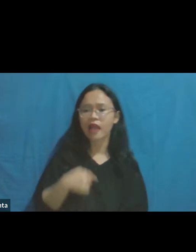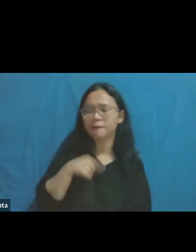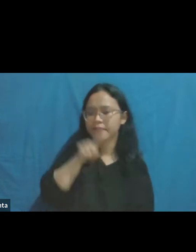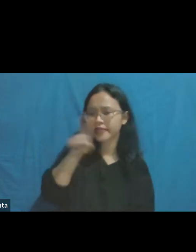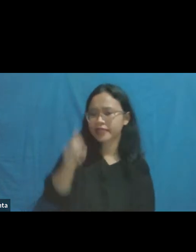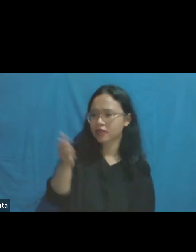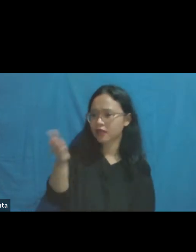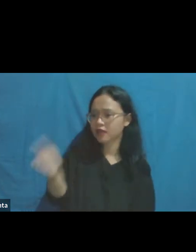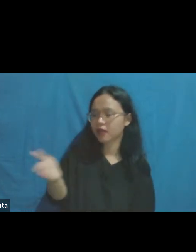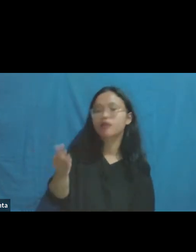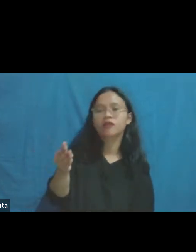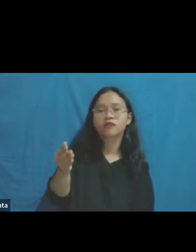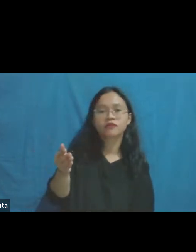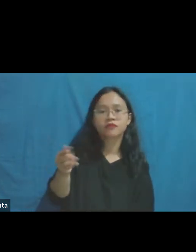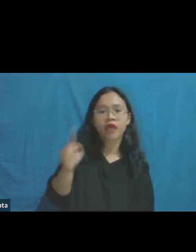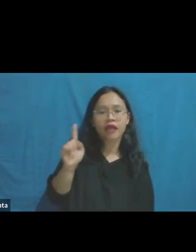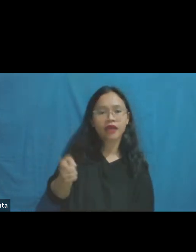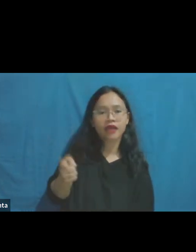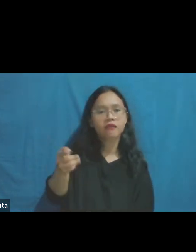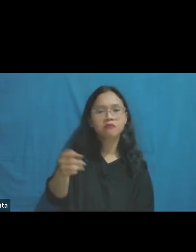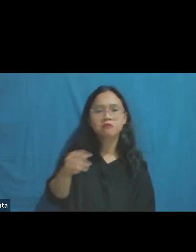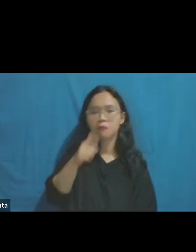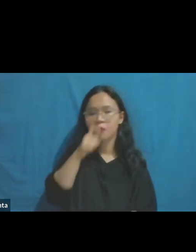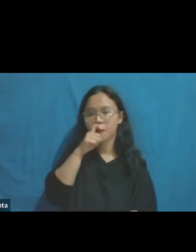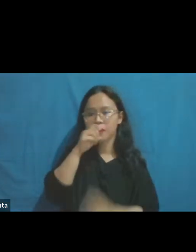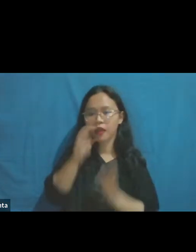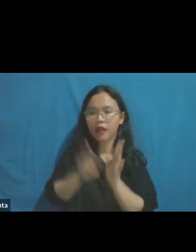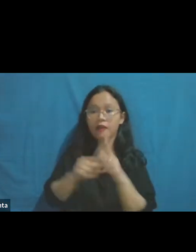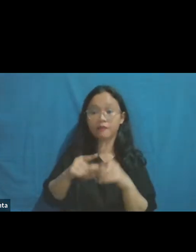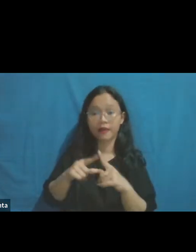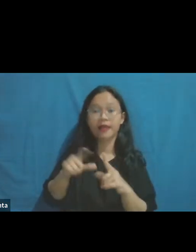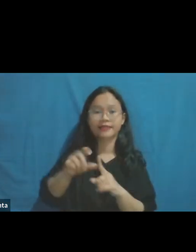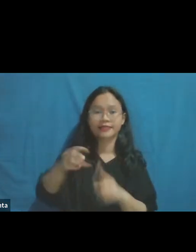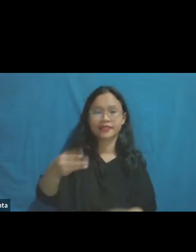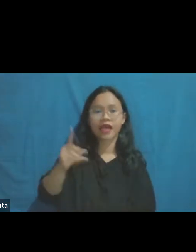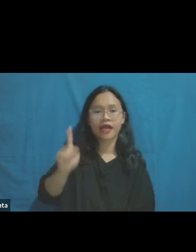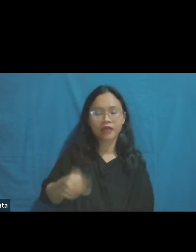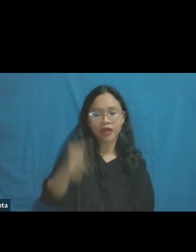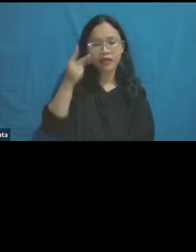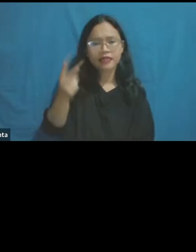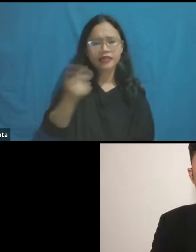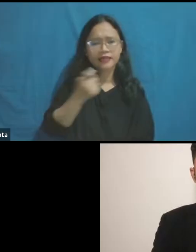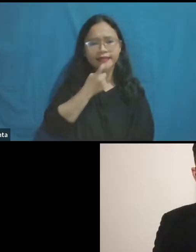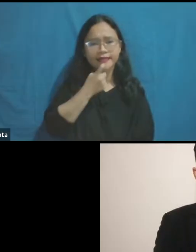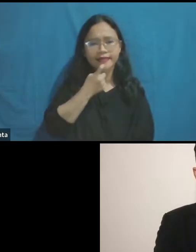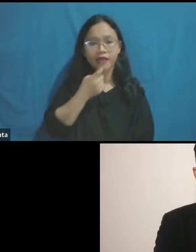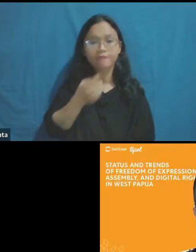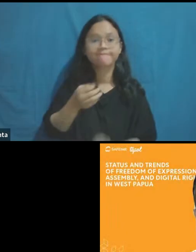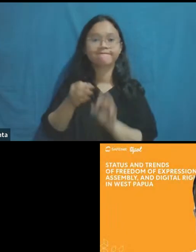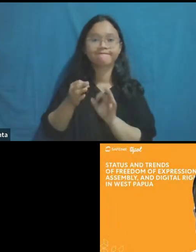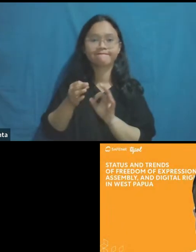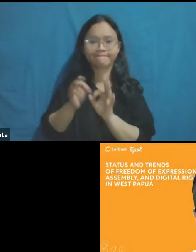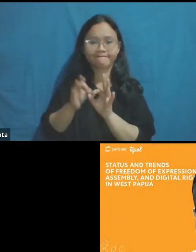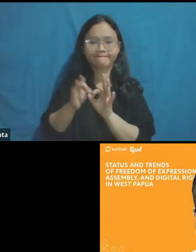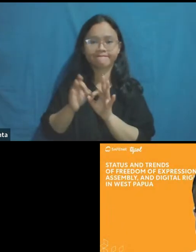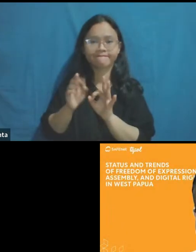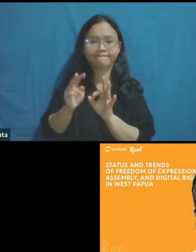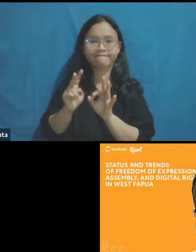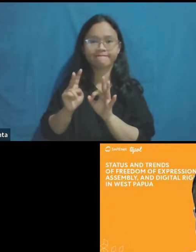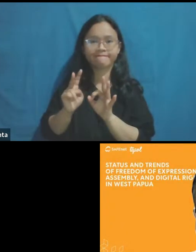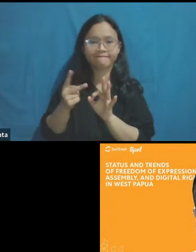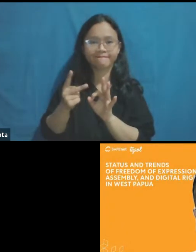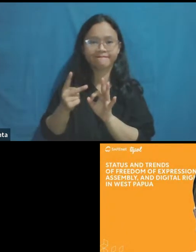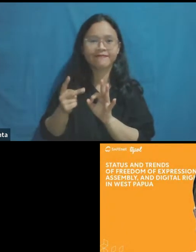international perspective concluding about the situation in West Papua so far before we jump in